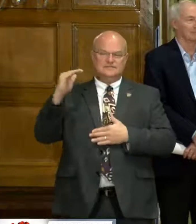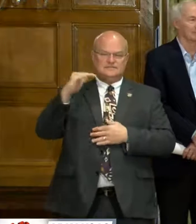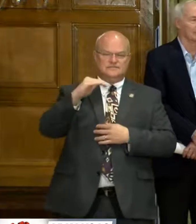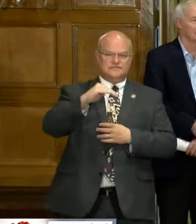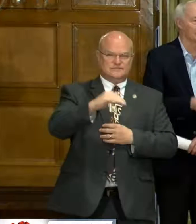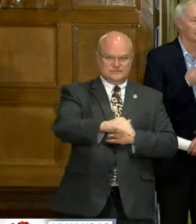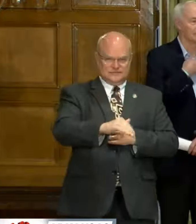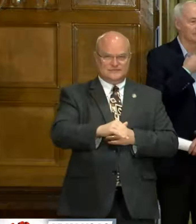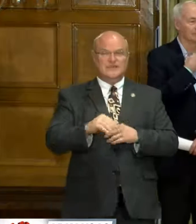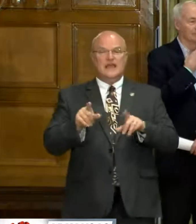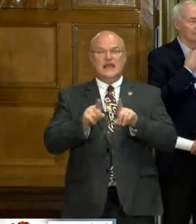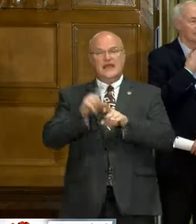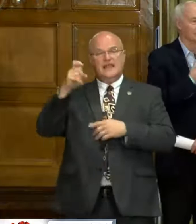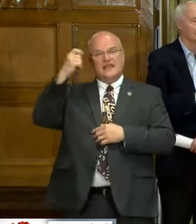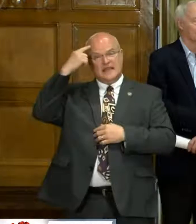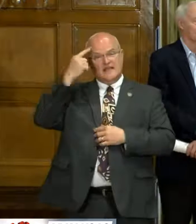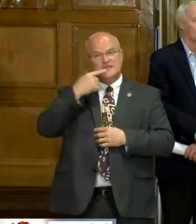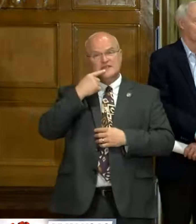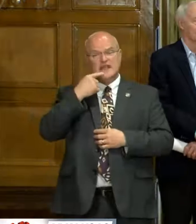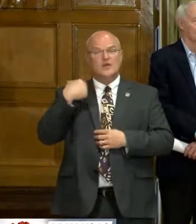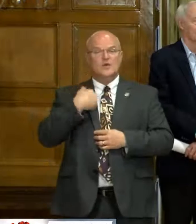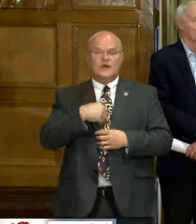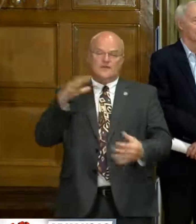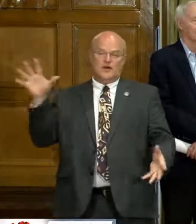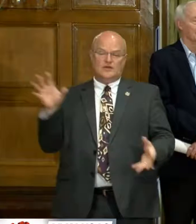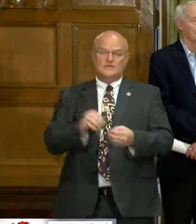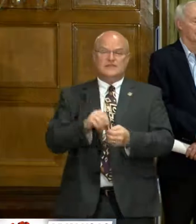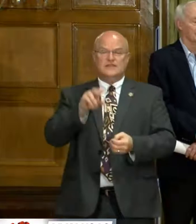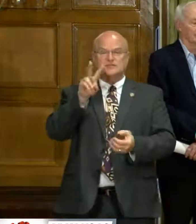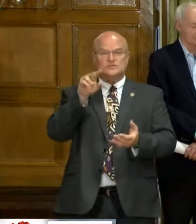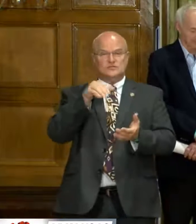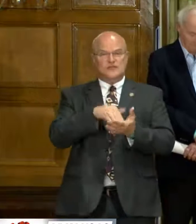downward trend. As the Governor mentioned, we have a total of